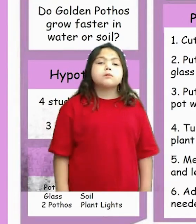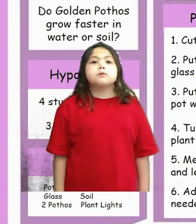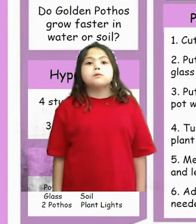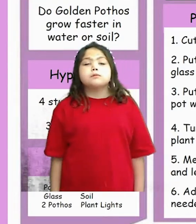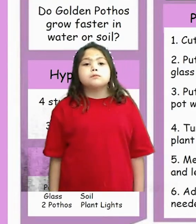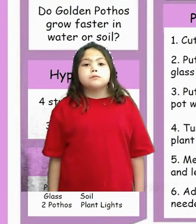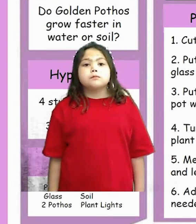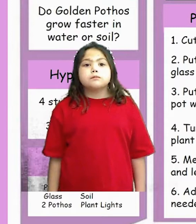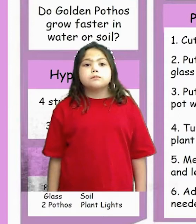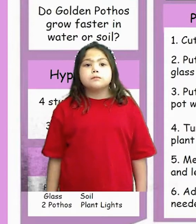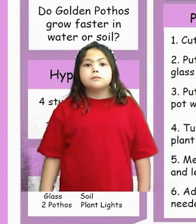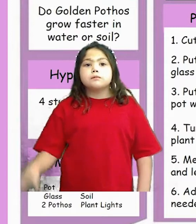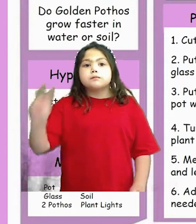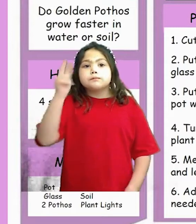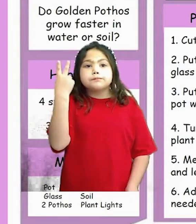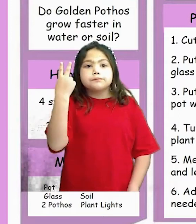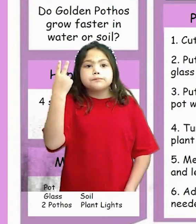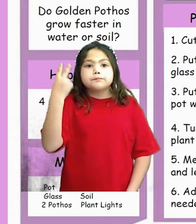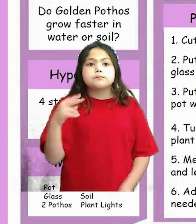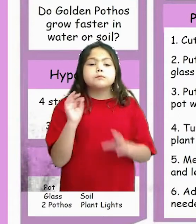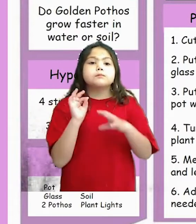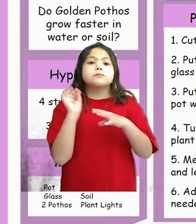pothos stems.